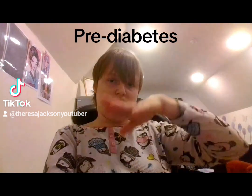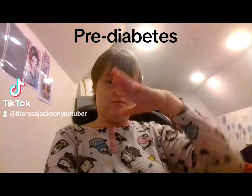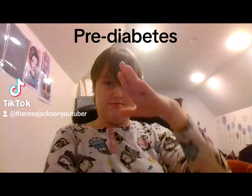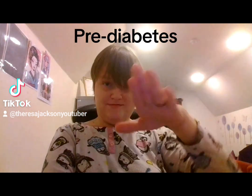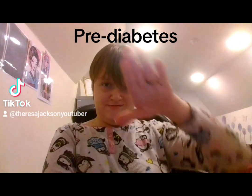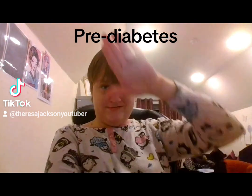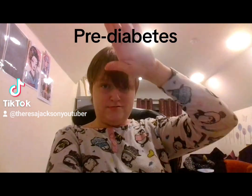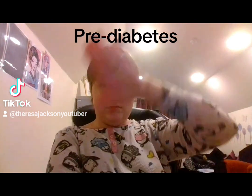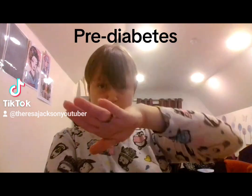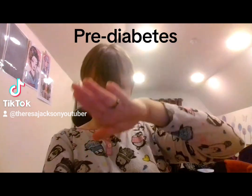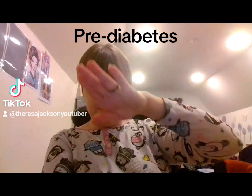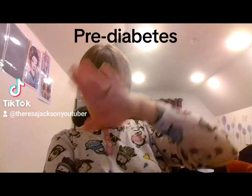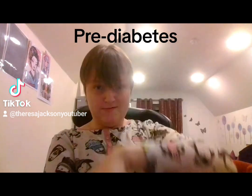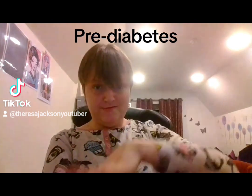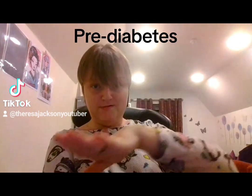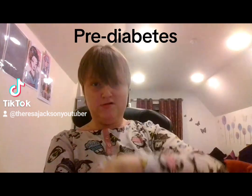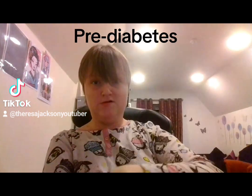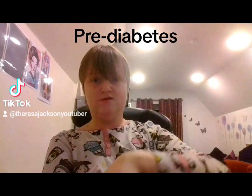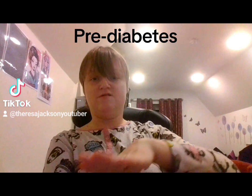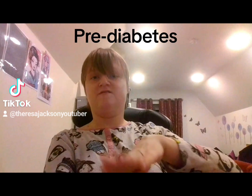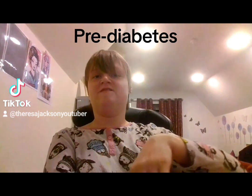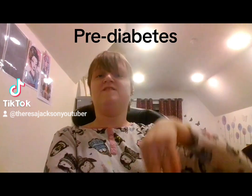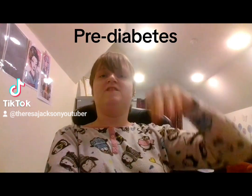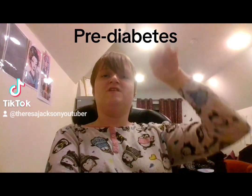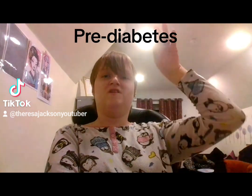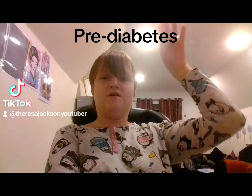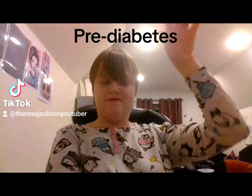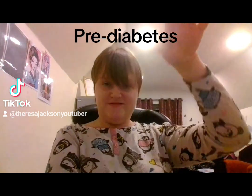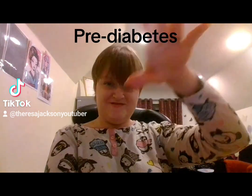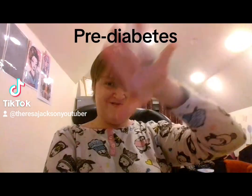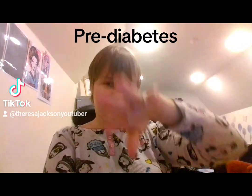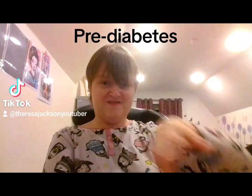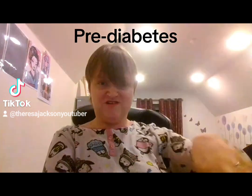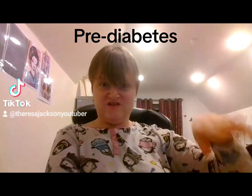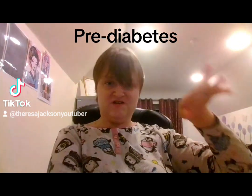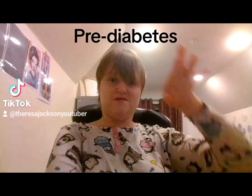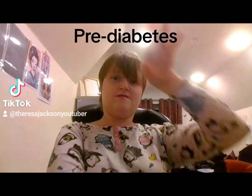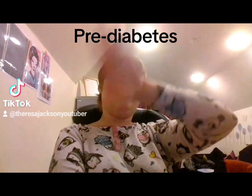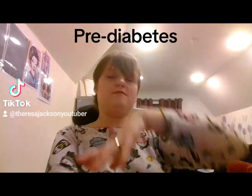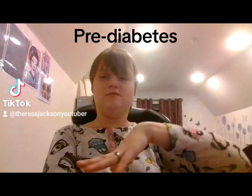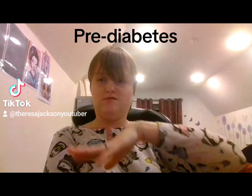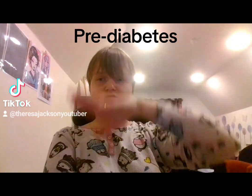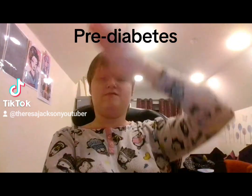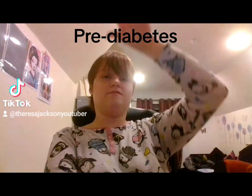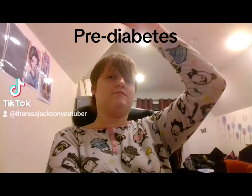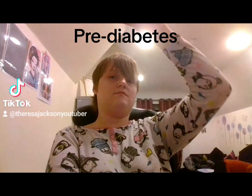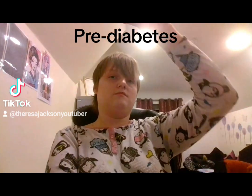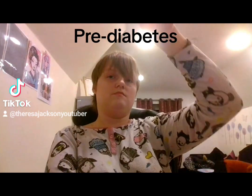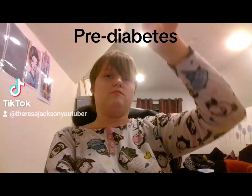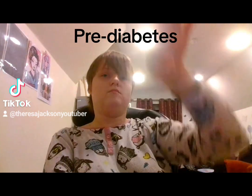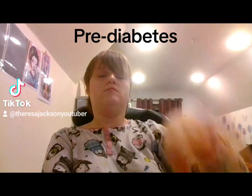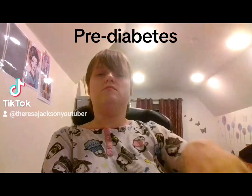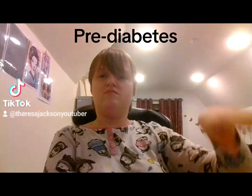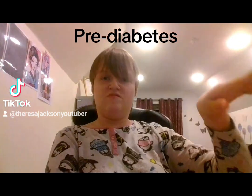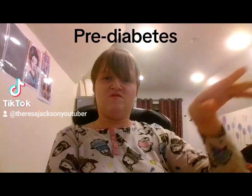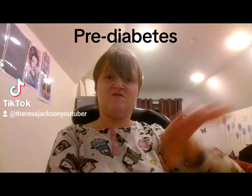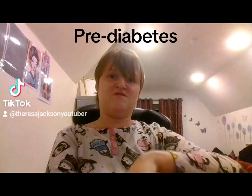less insulin. This can lead to even higher blood sugar levels. Type